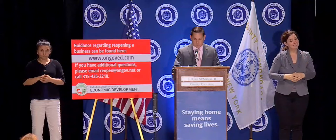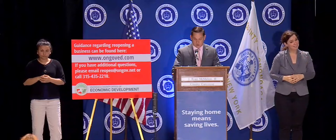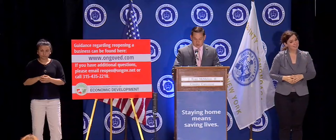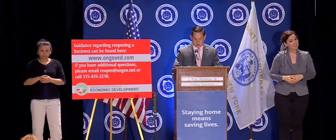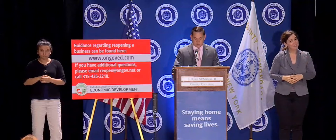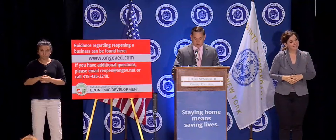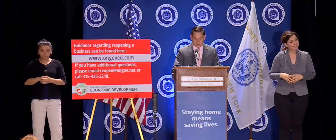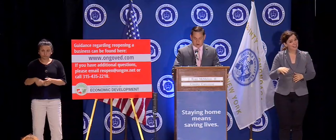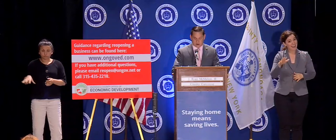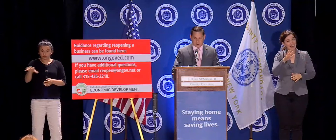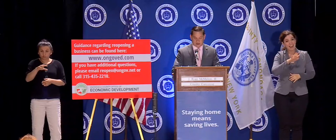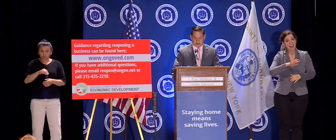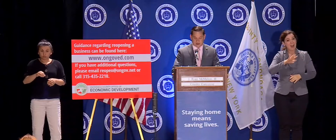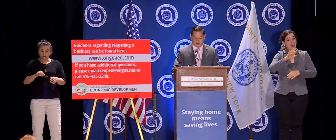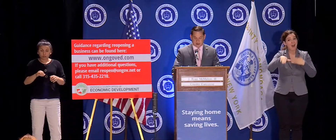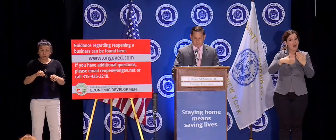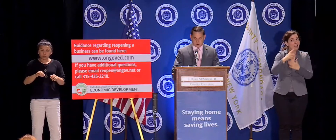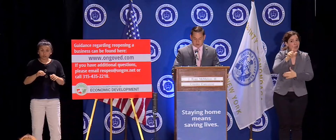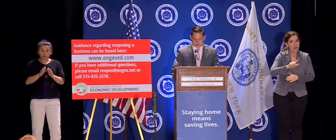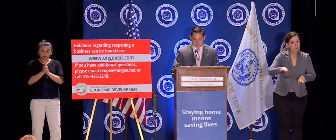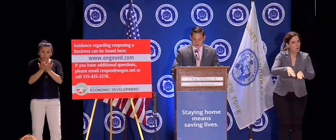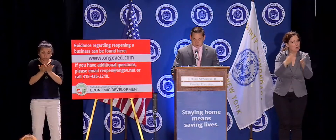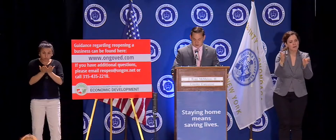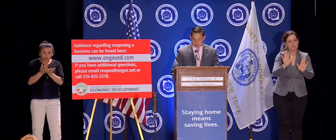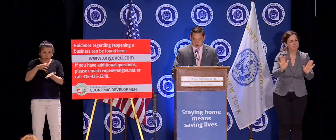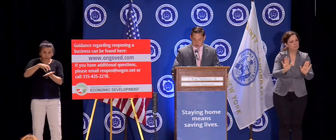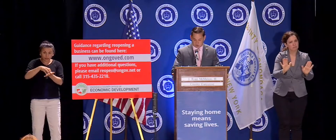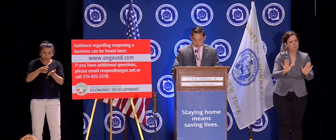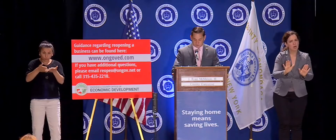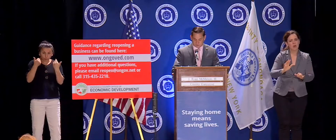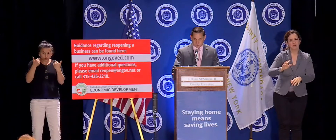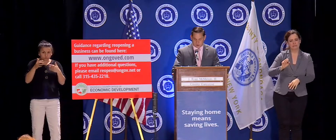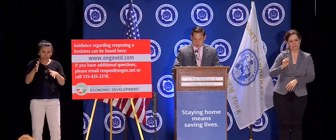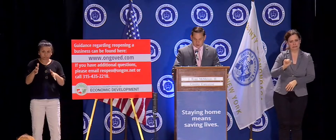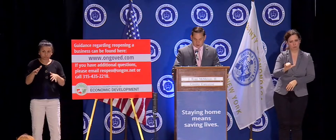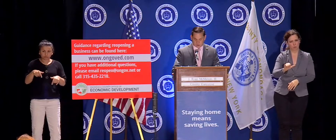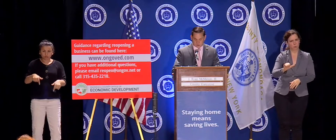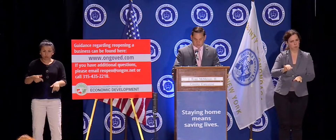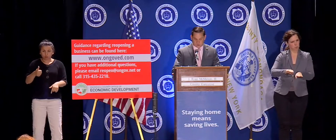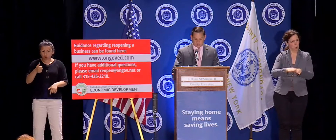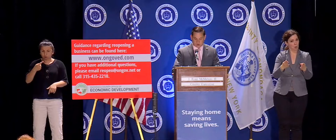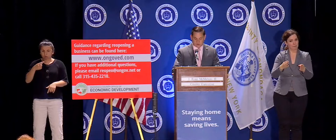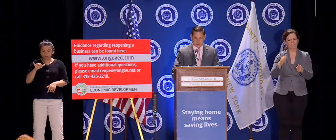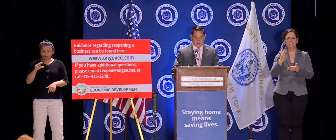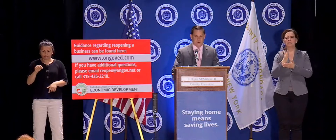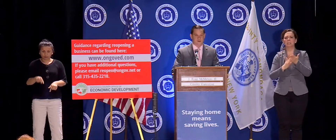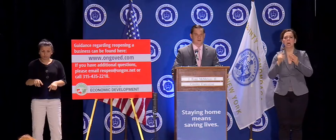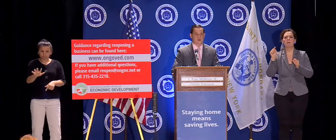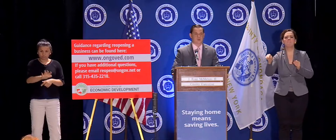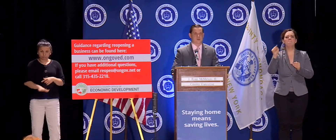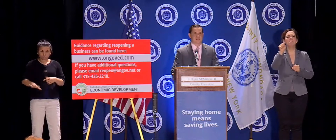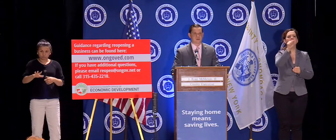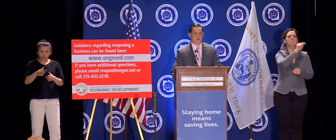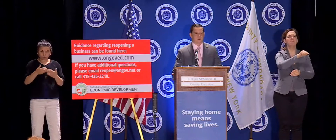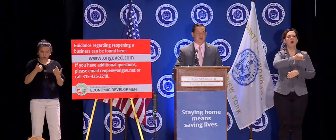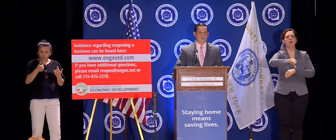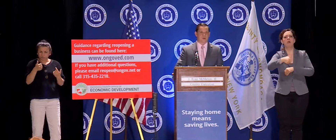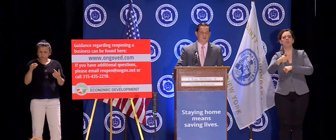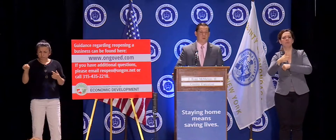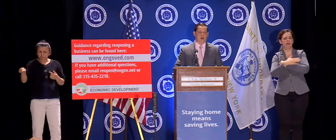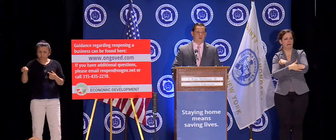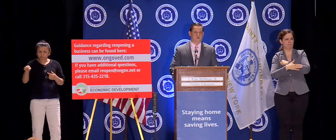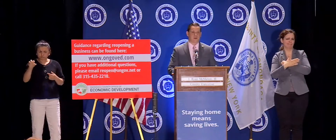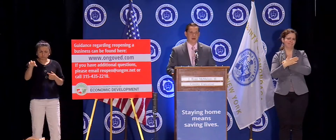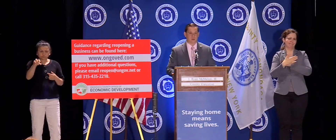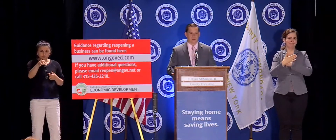time. We can open up our Onondaga County libraries in the city of Syracuse, and there are also a few suburban libraries with the same ability. I